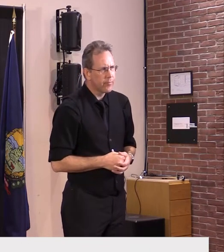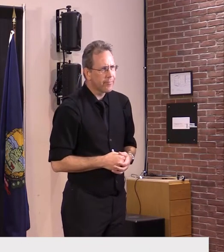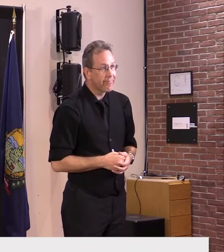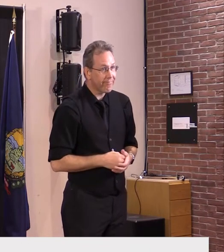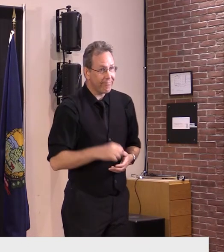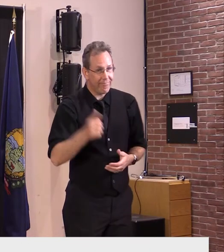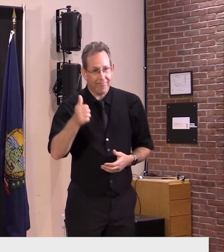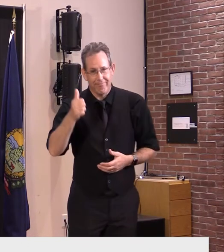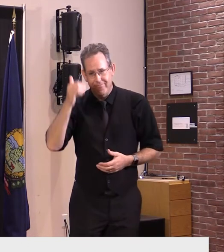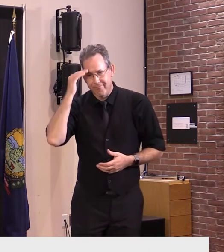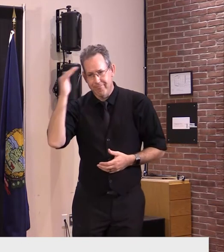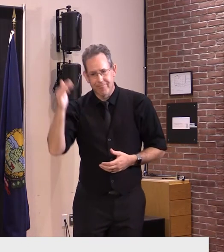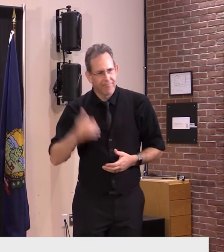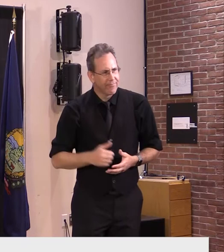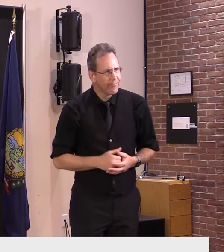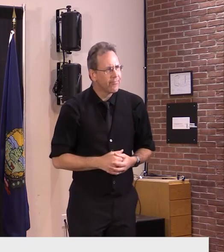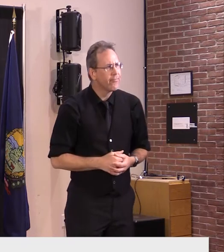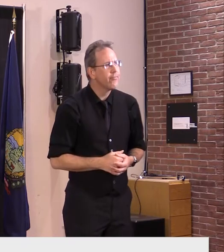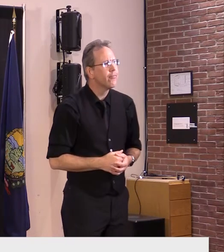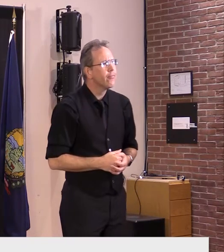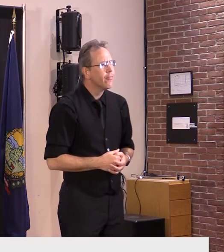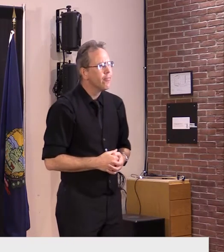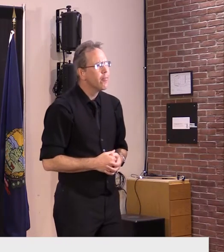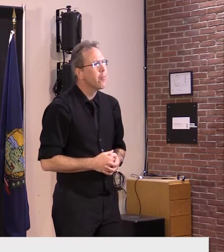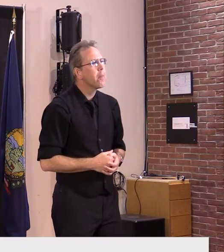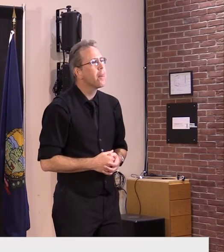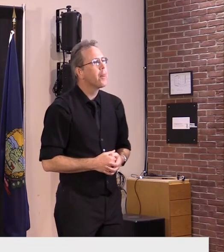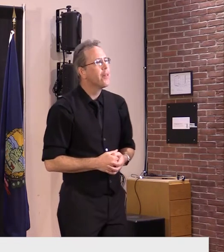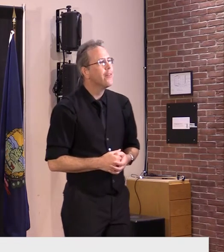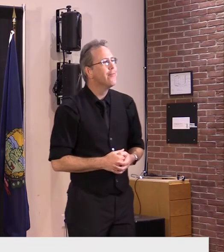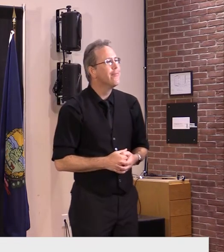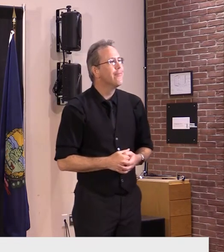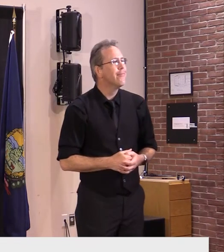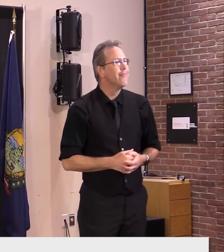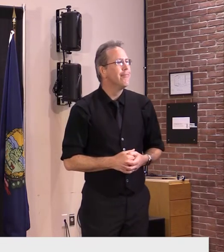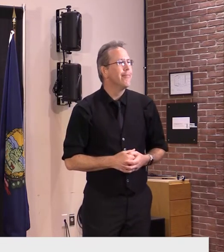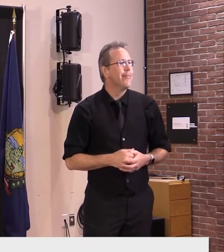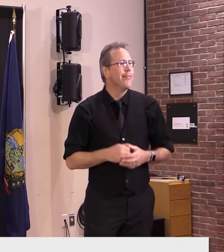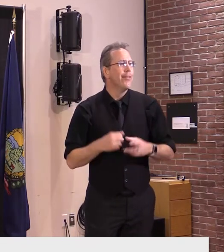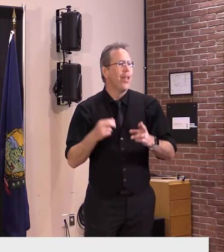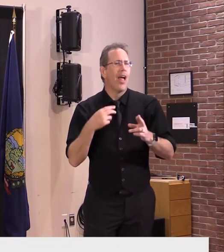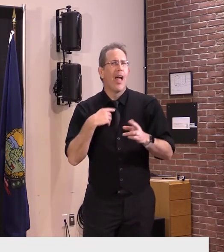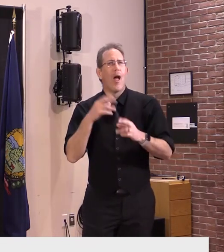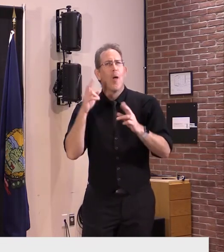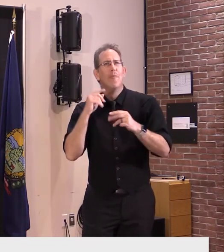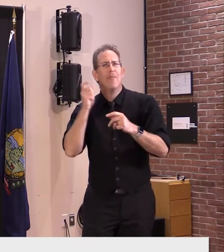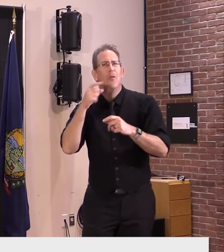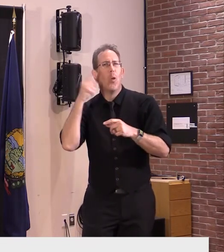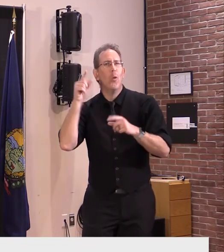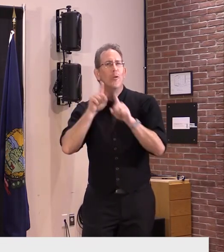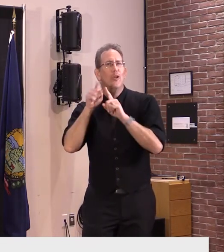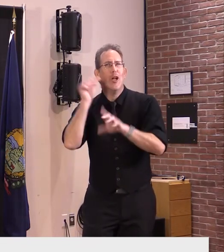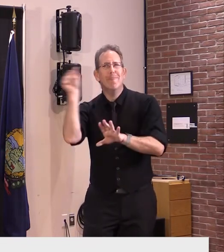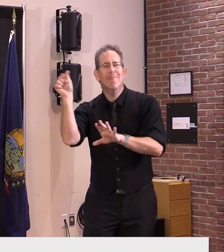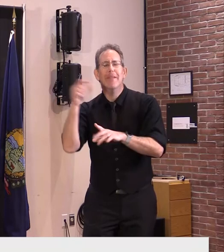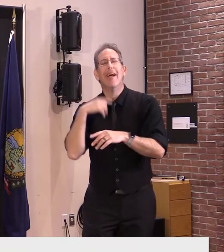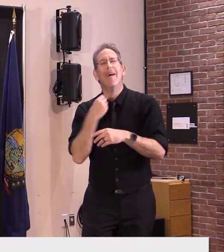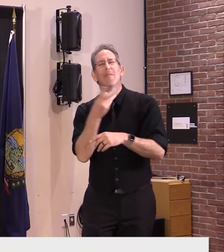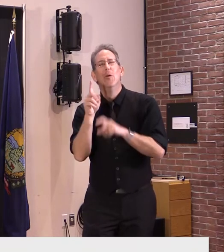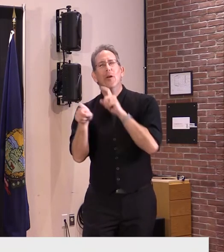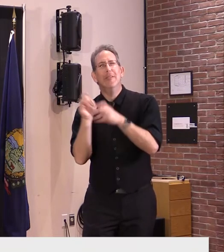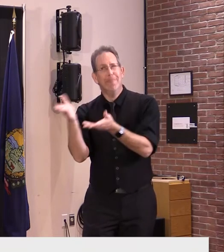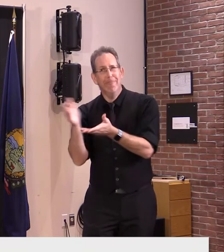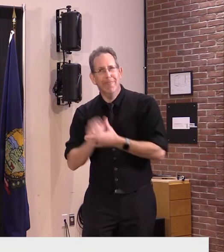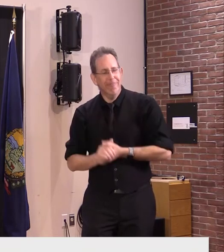Thank you, Jason. Sorry, Governor. I was hoping to get a gold star today, but I do have a couple of questions. first one